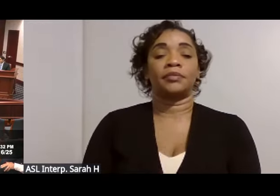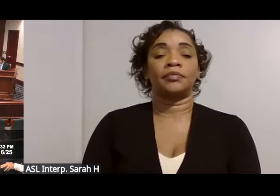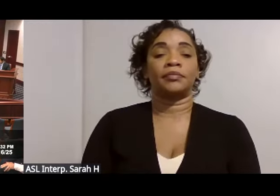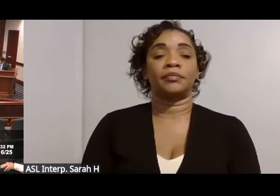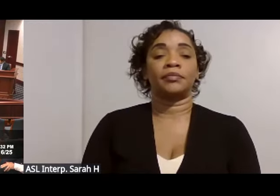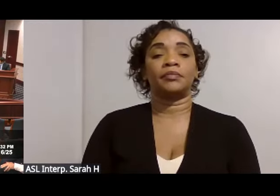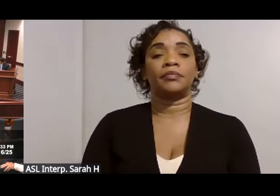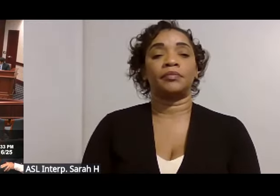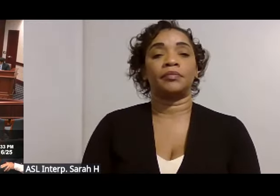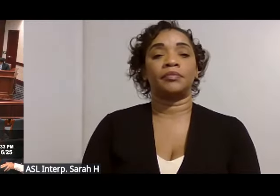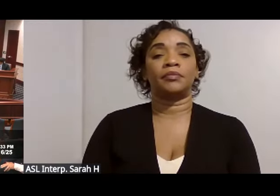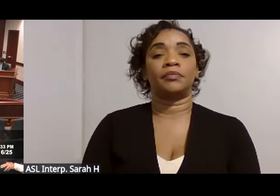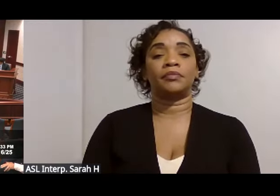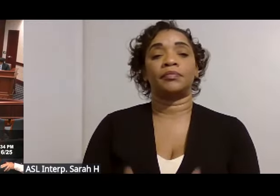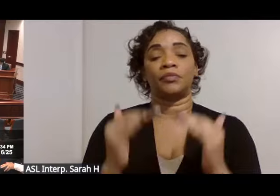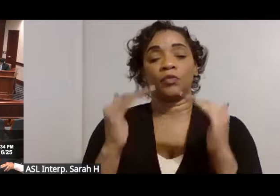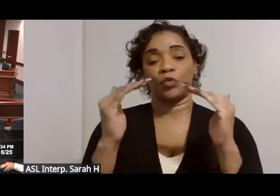Moving on.